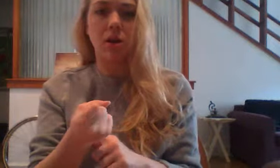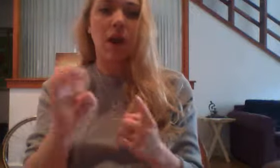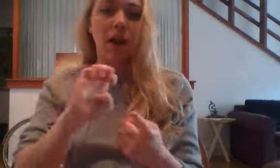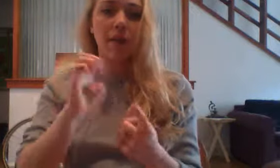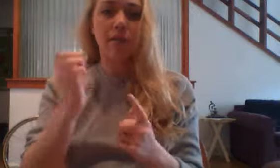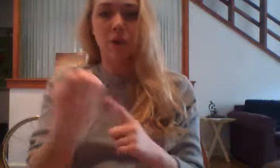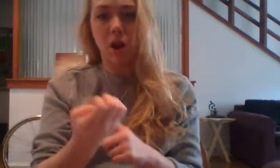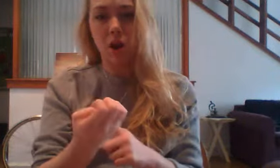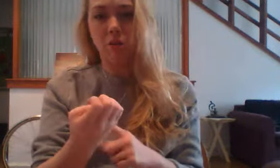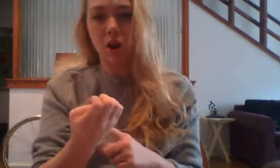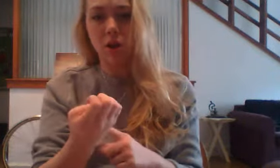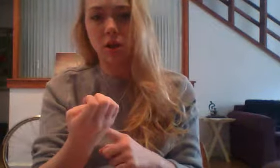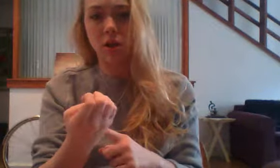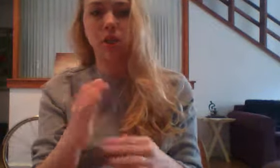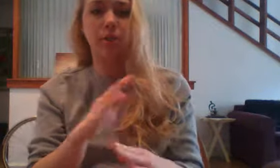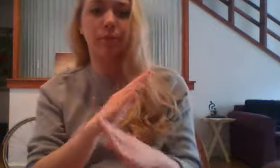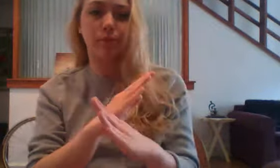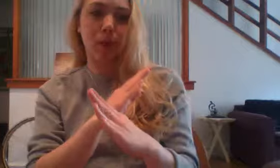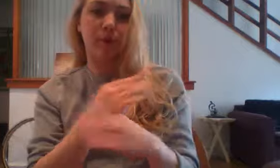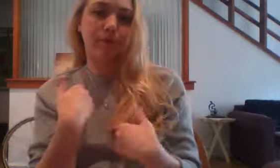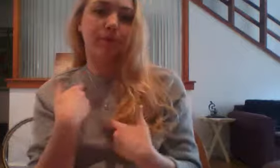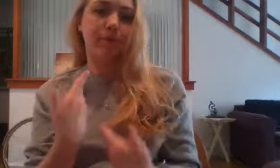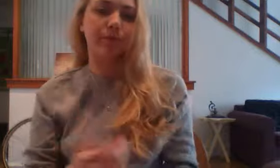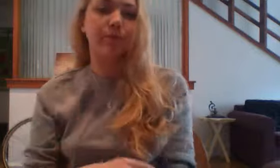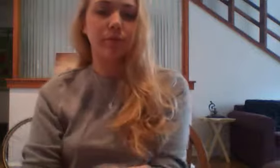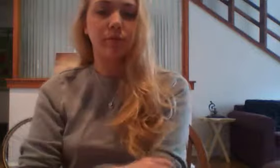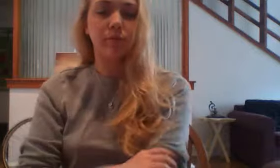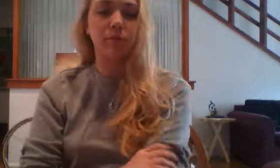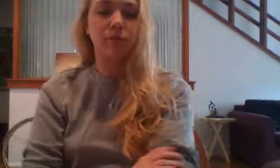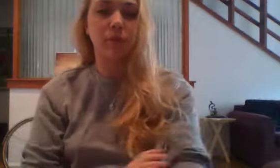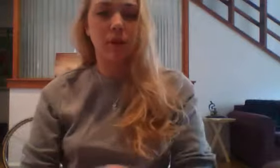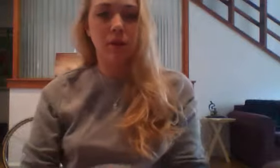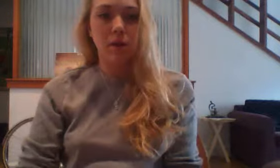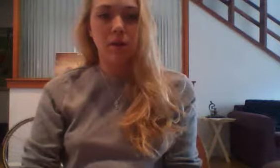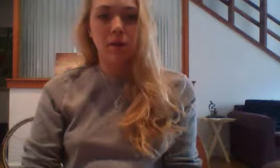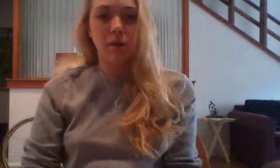that really does fit because of the work that we've been doing in my department related to disability and design.